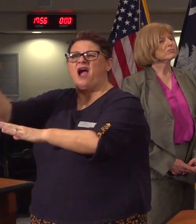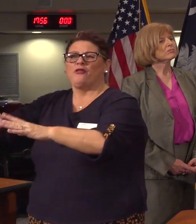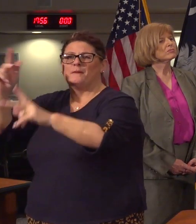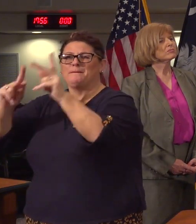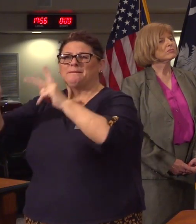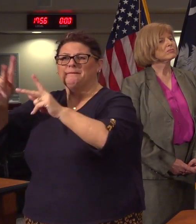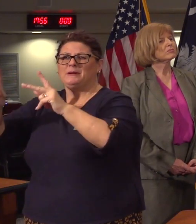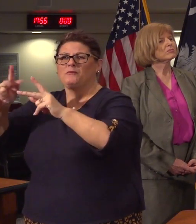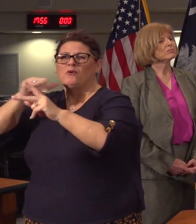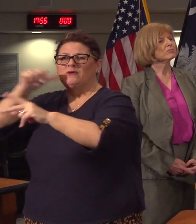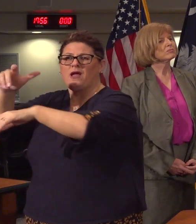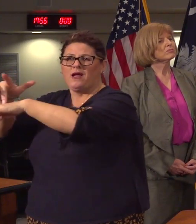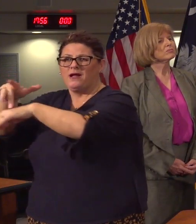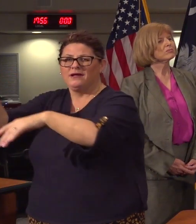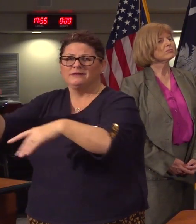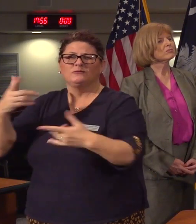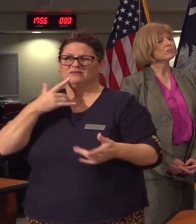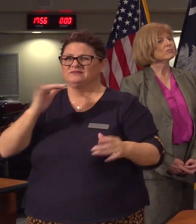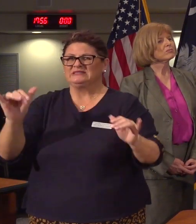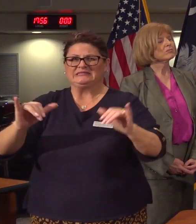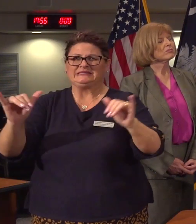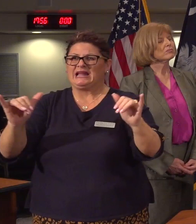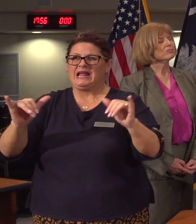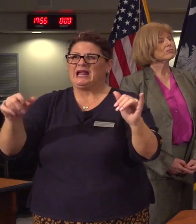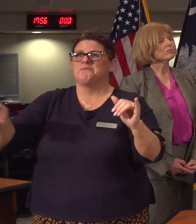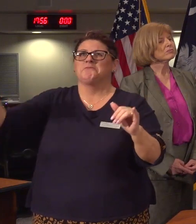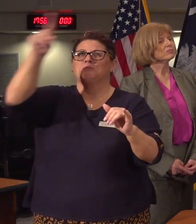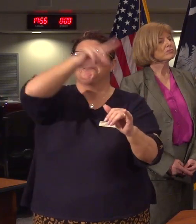same messages. The